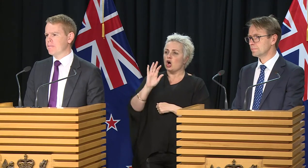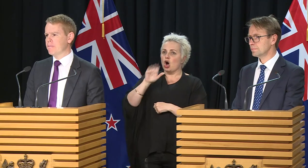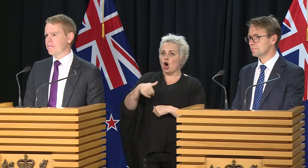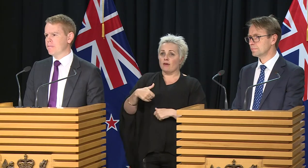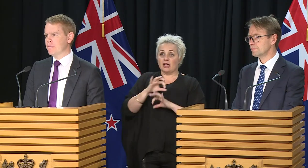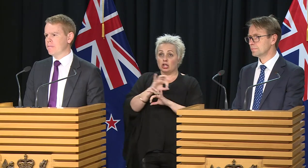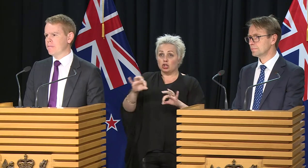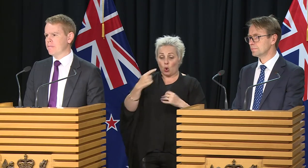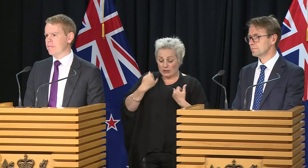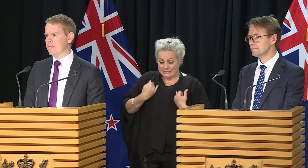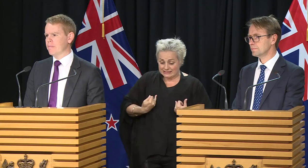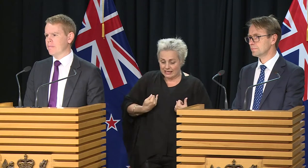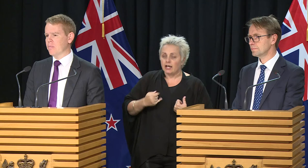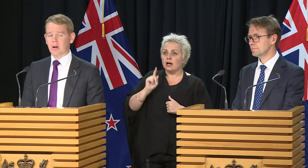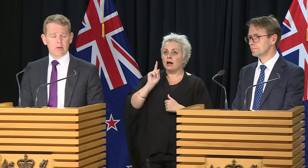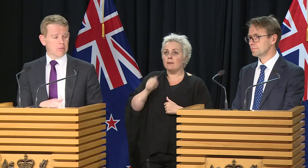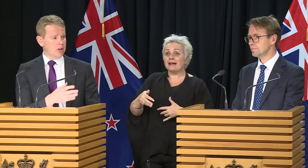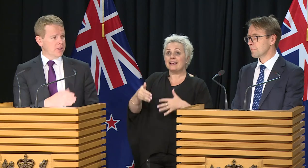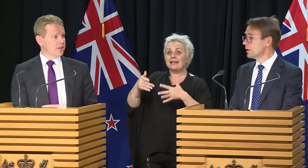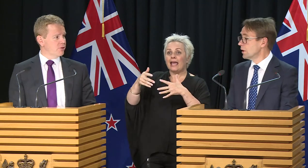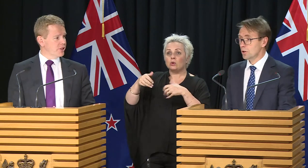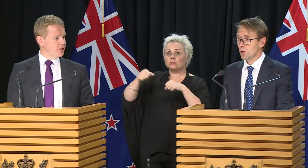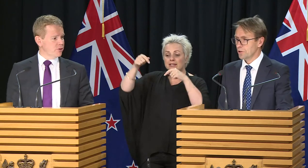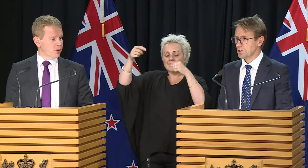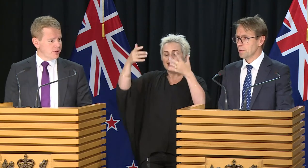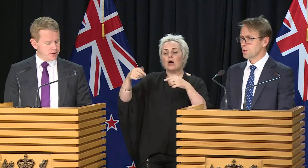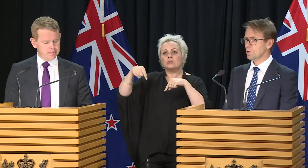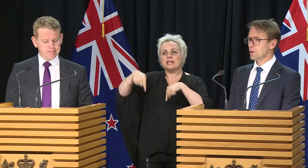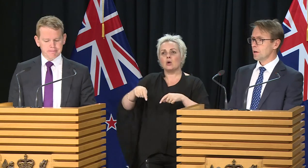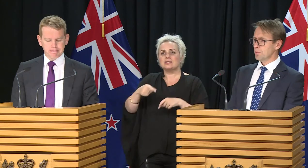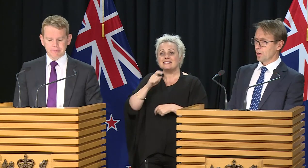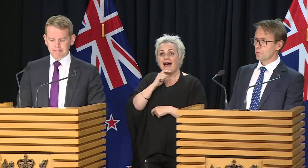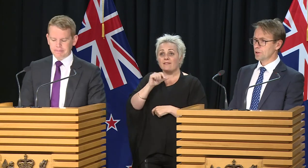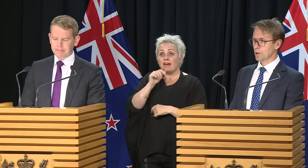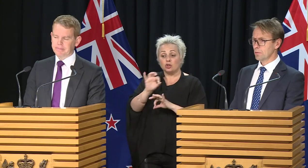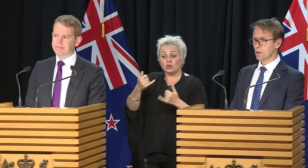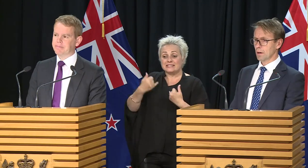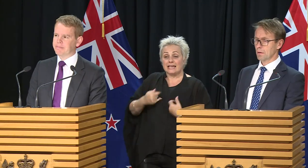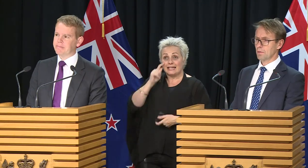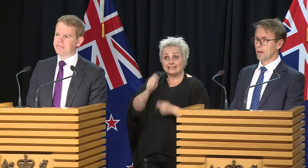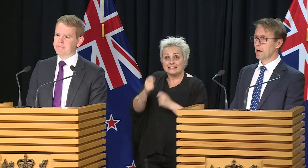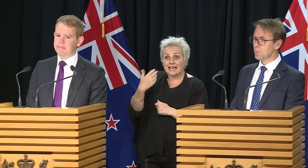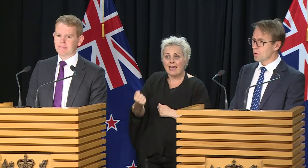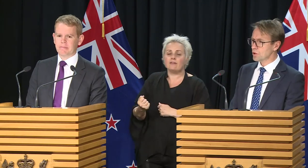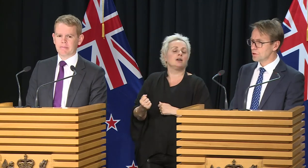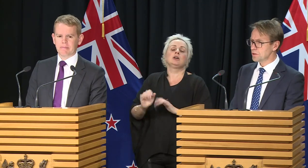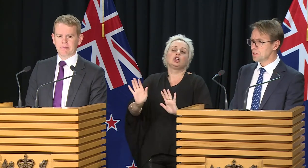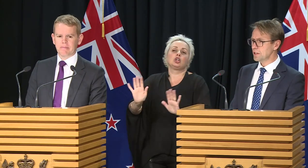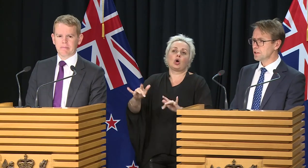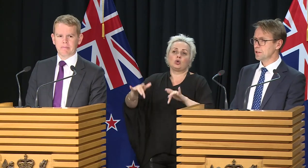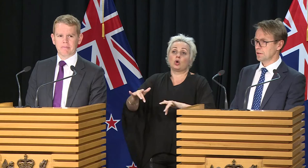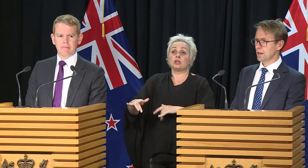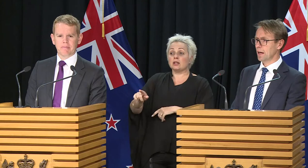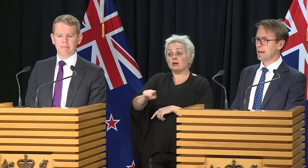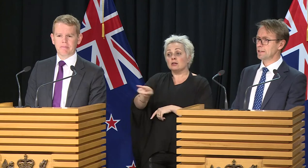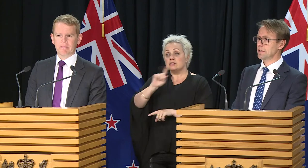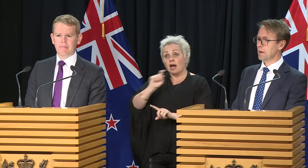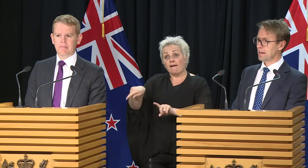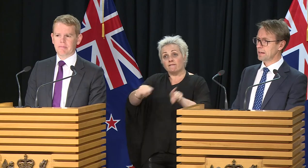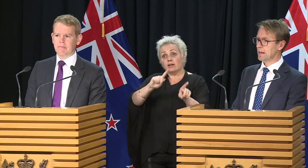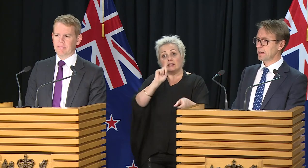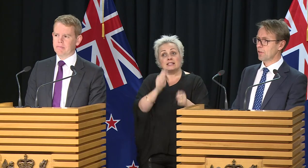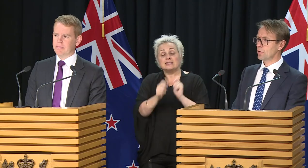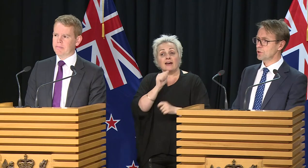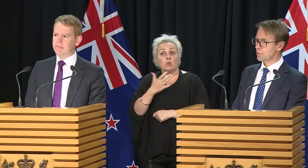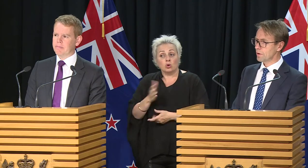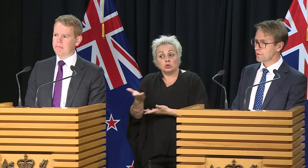those countdown workers happening currently? Not at this point in time, no. So they may well choose to be tested, as